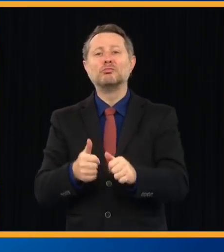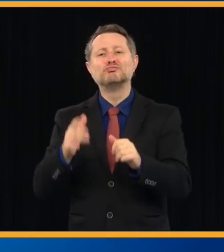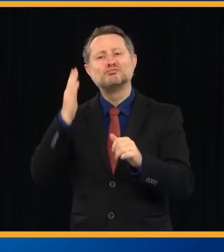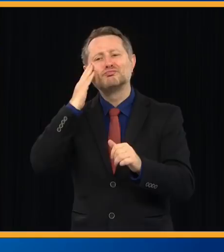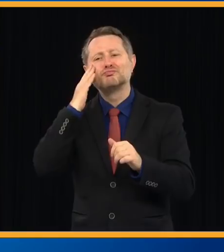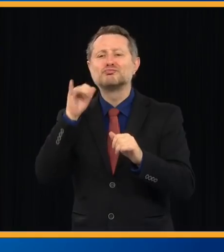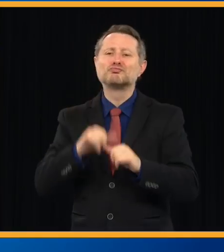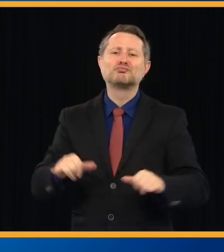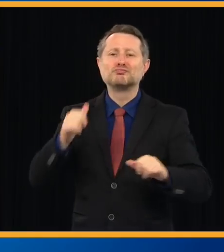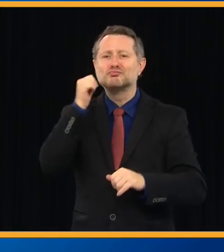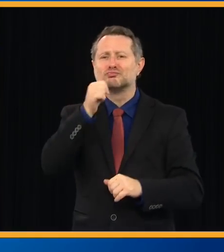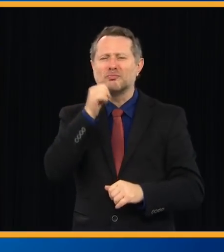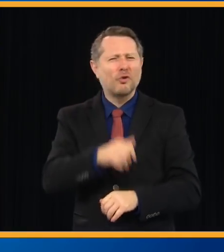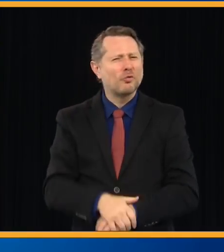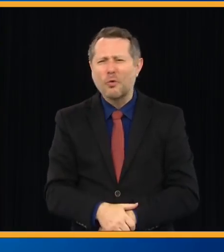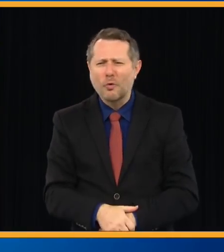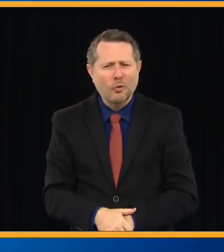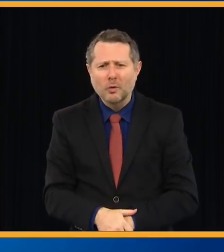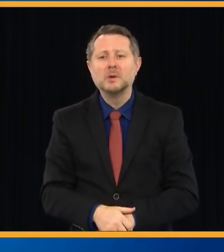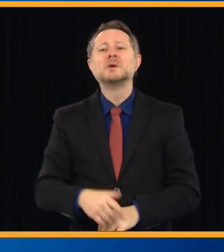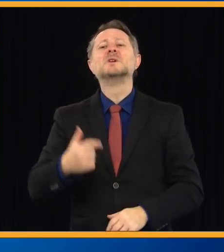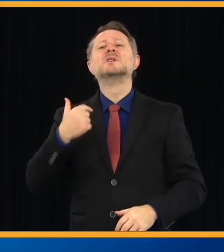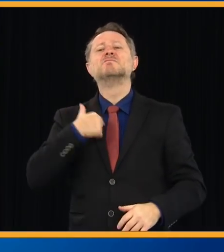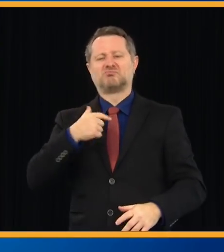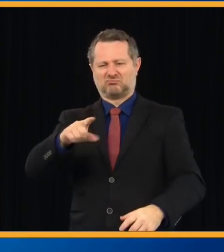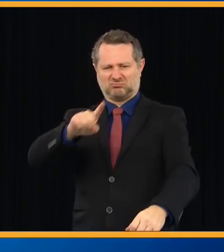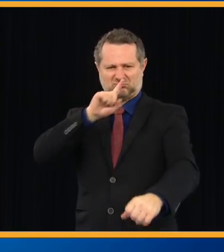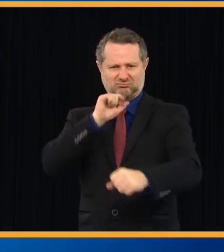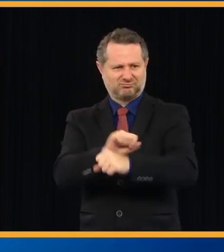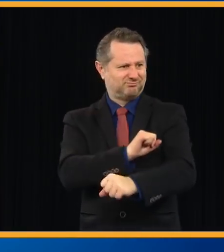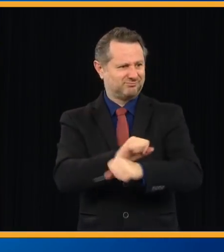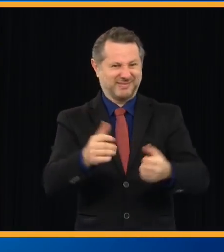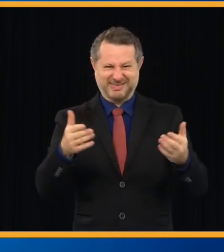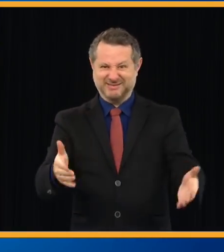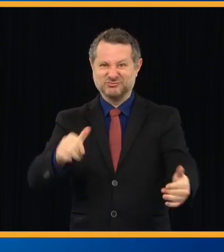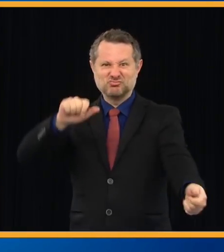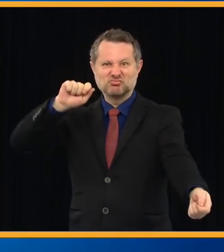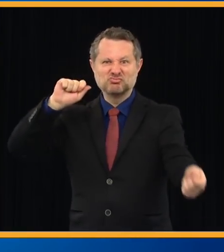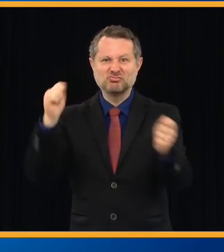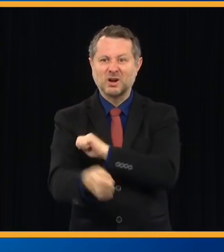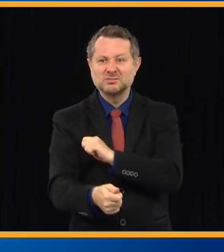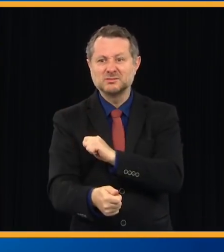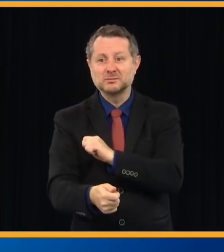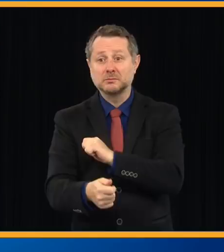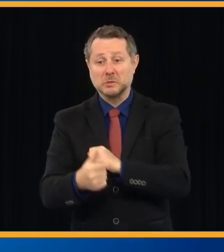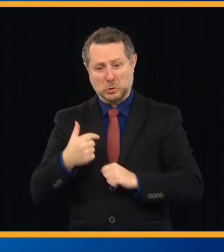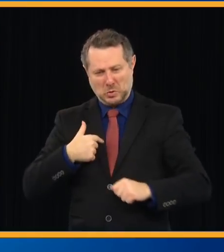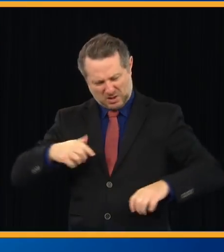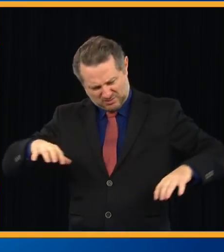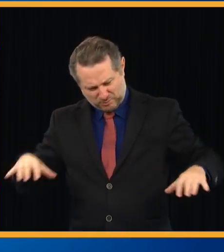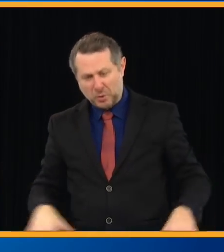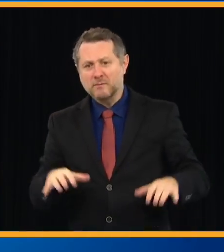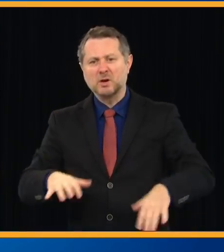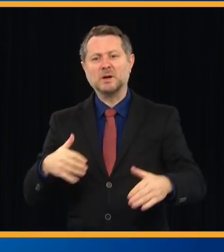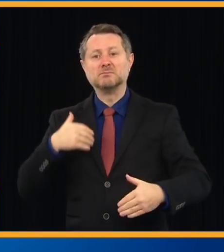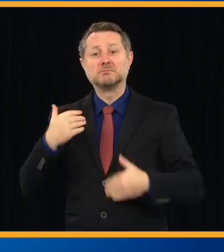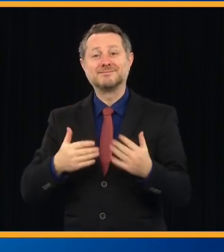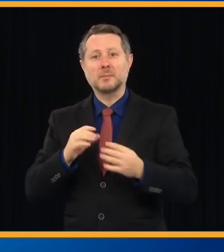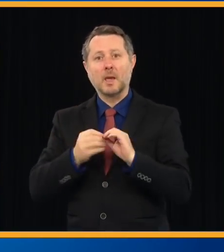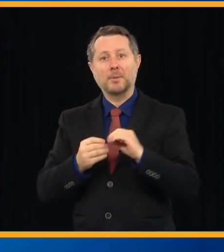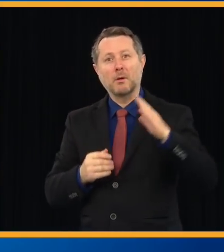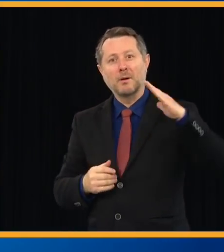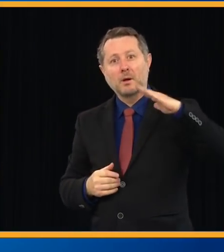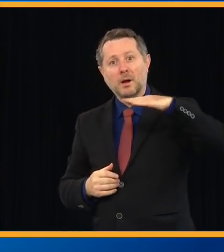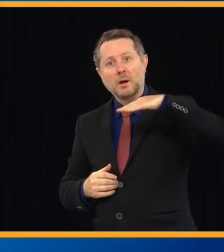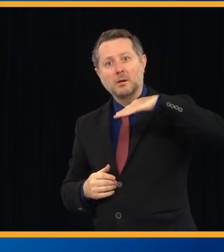They literally changed the path of the virus spread and